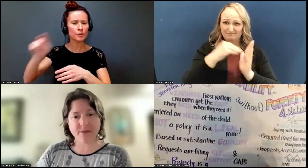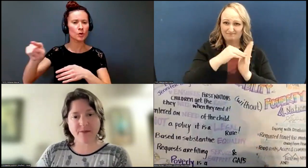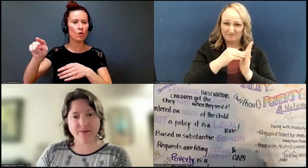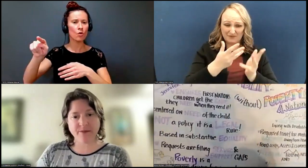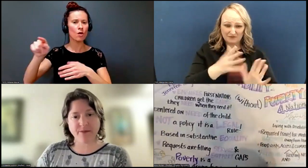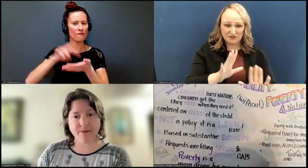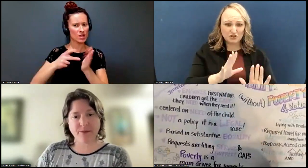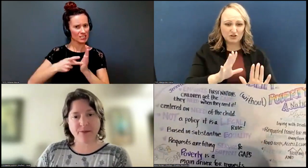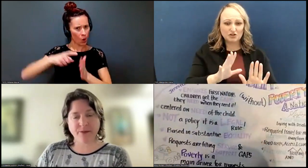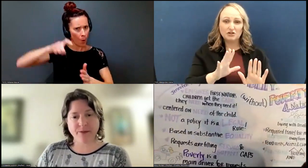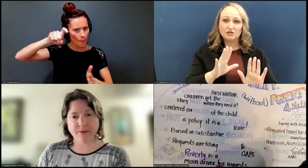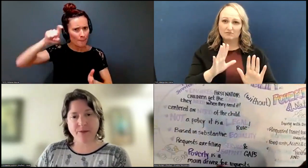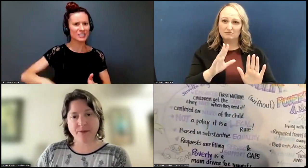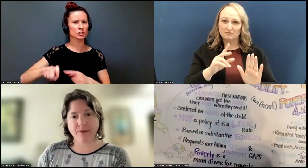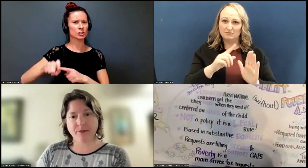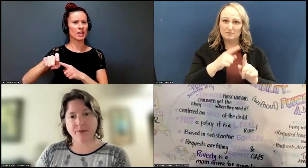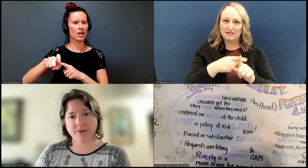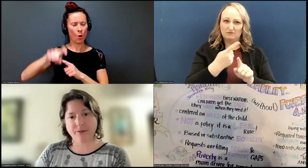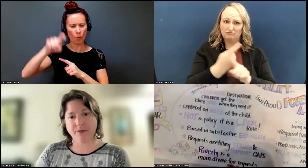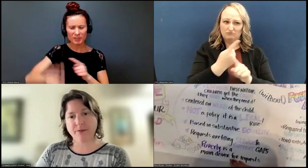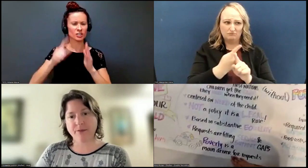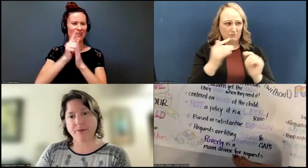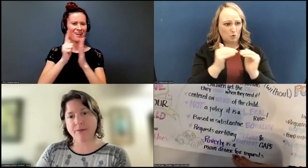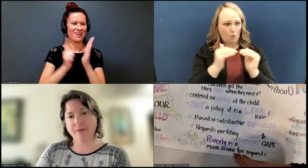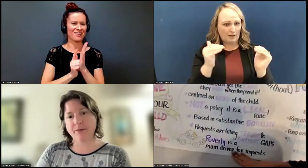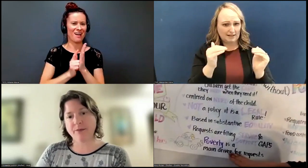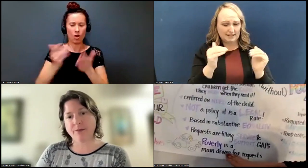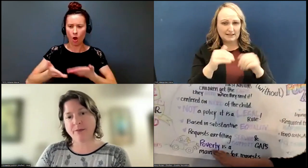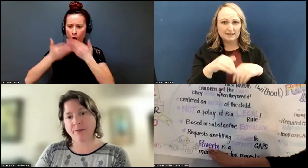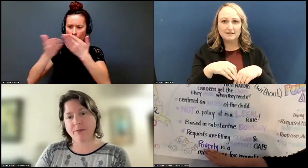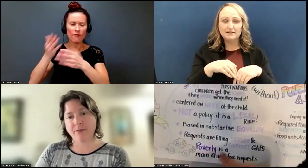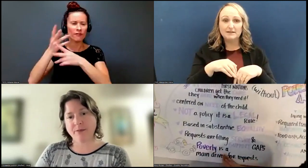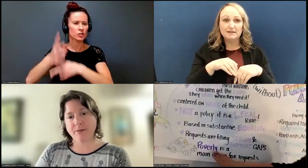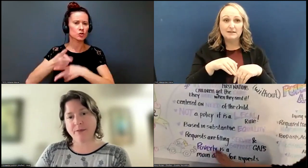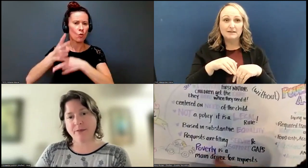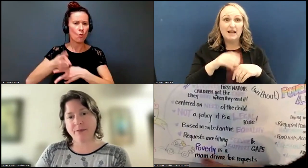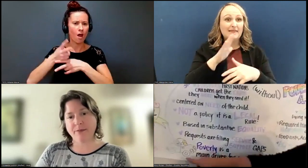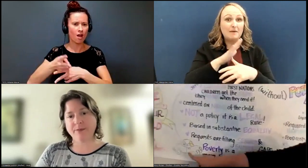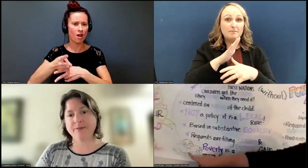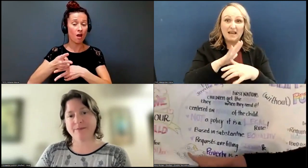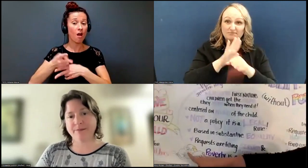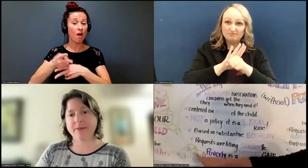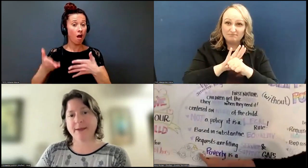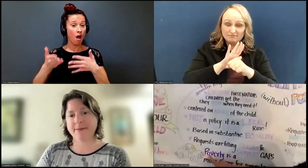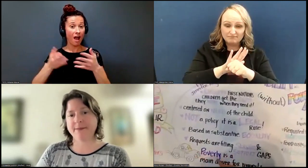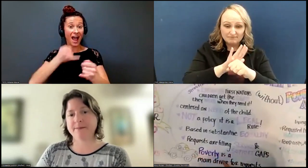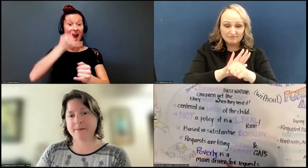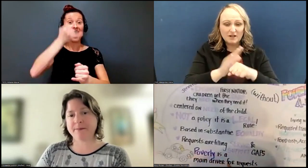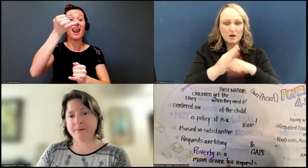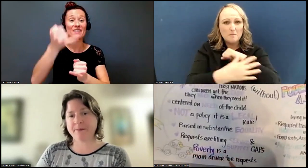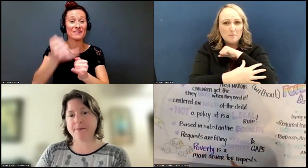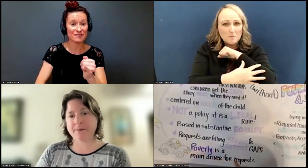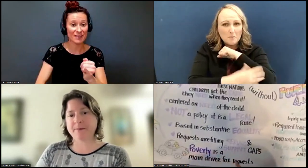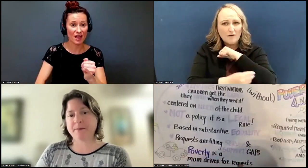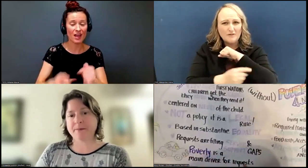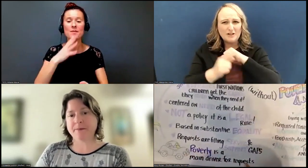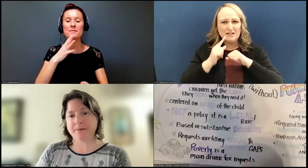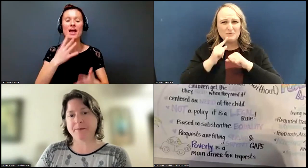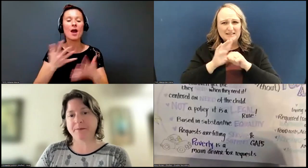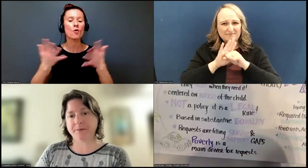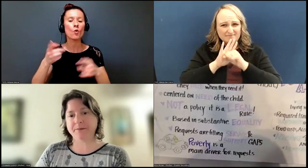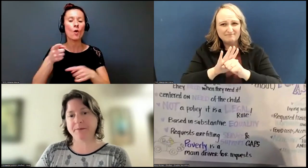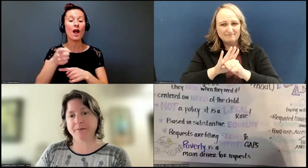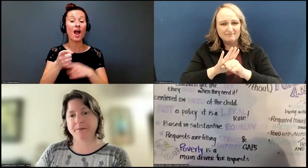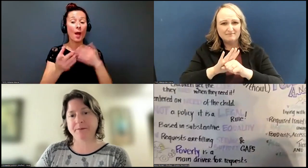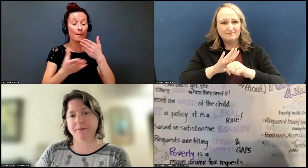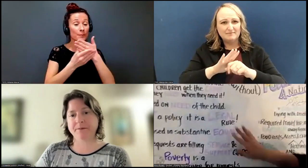equality. And that the main driver in the end that she talked about is that poverty is a main driver for so many of